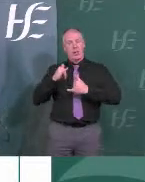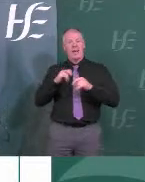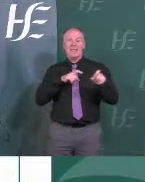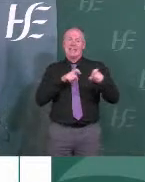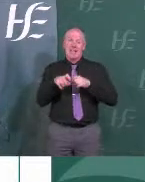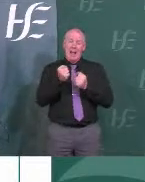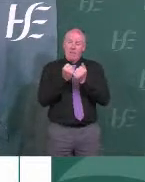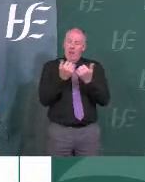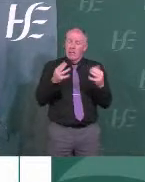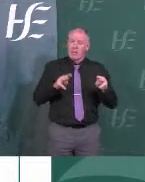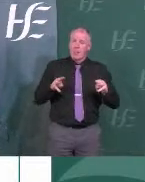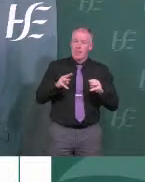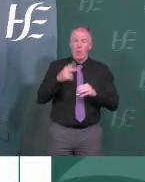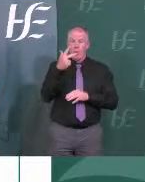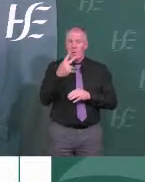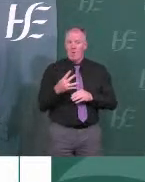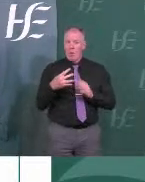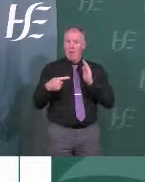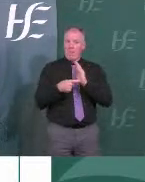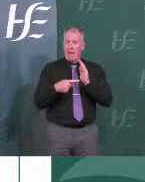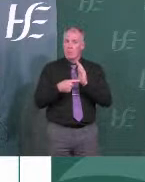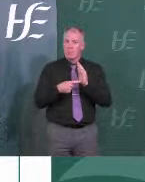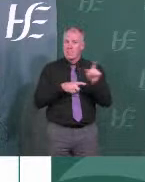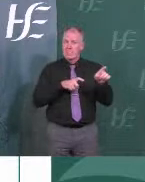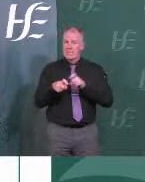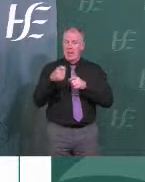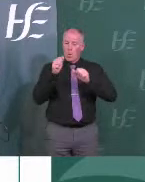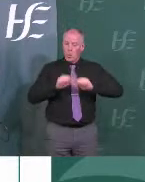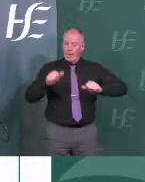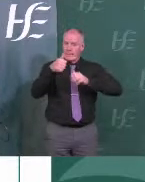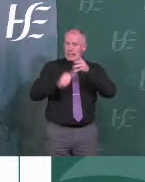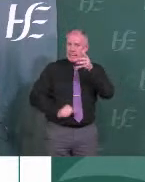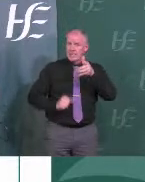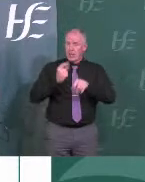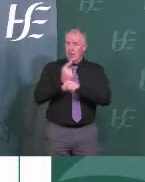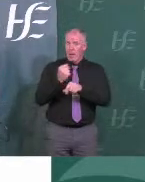lot of people, so still 34,000 or in excess of 34,000 waiting there.